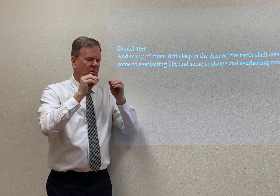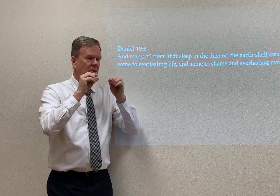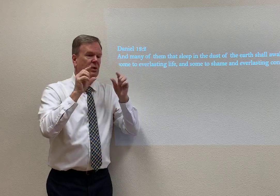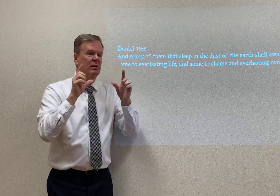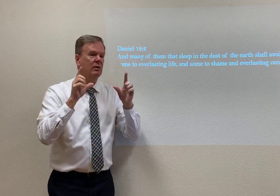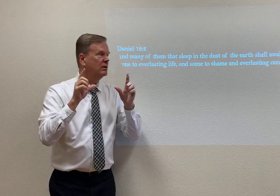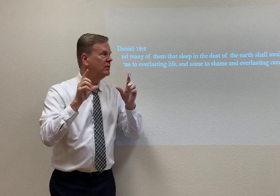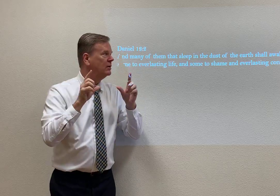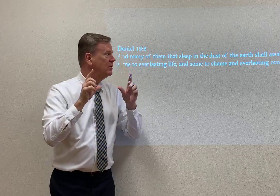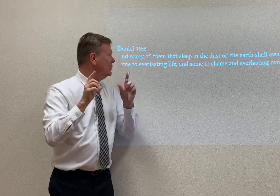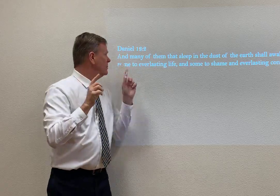awake.